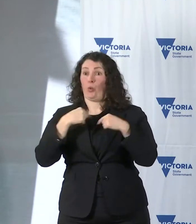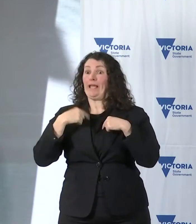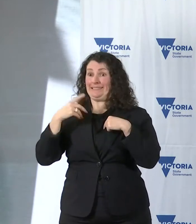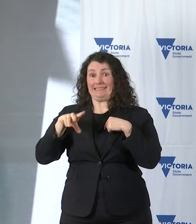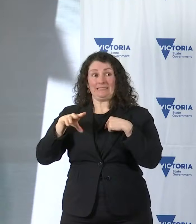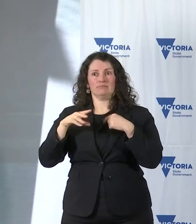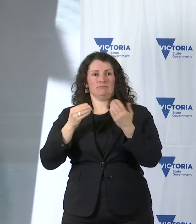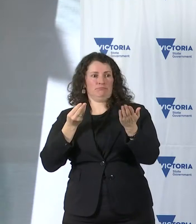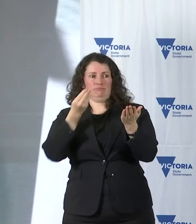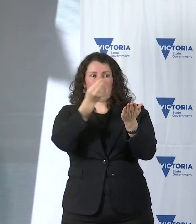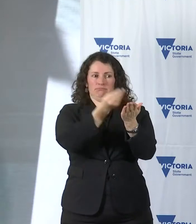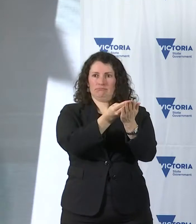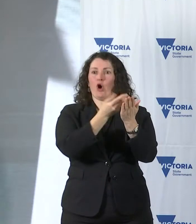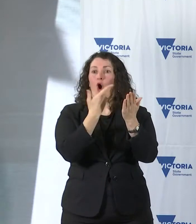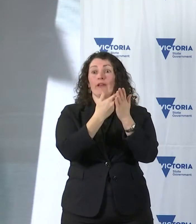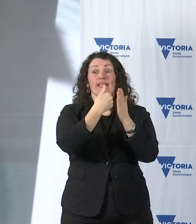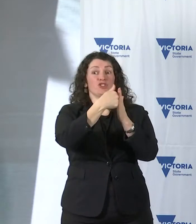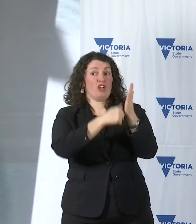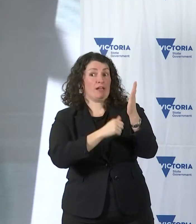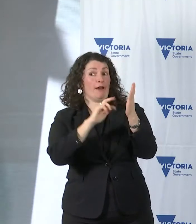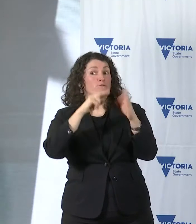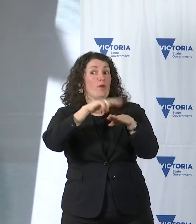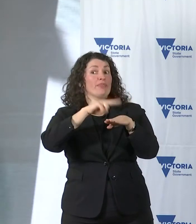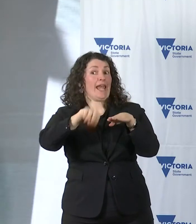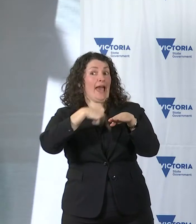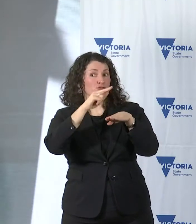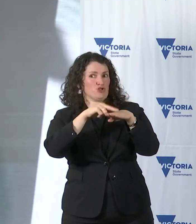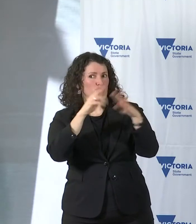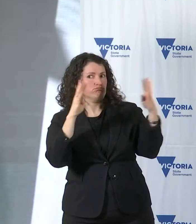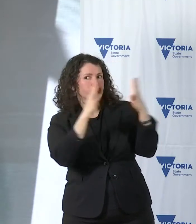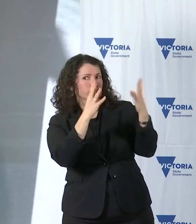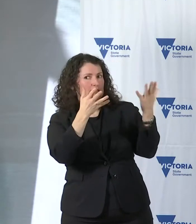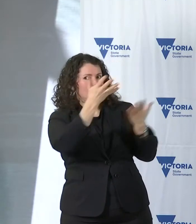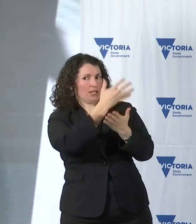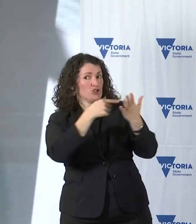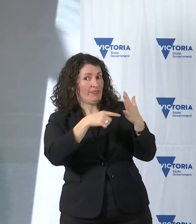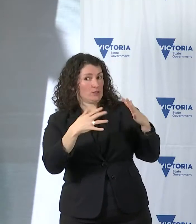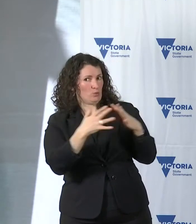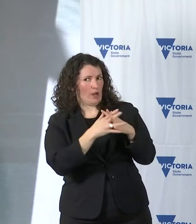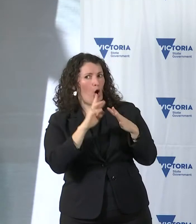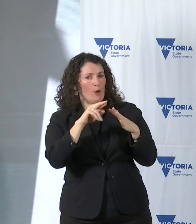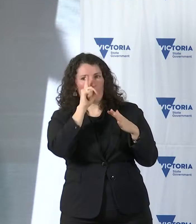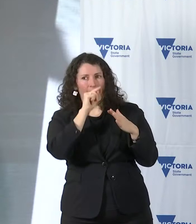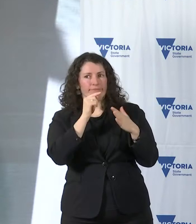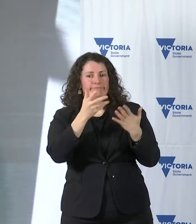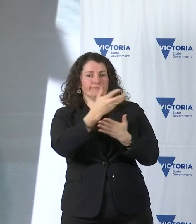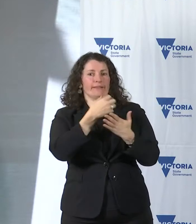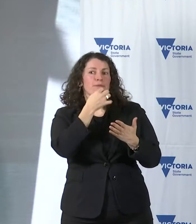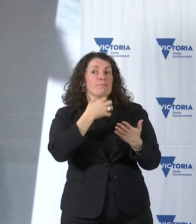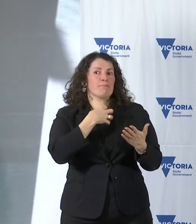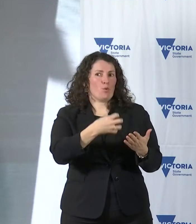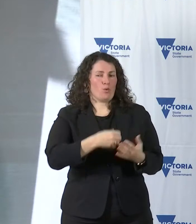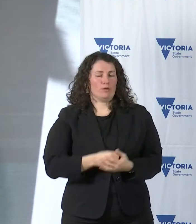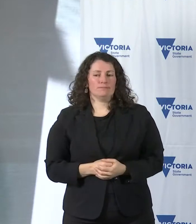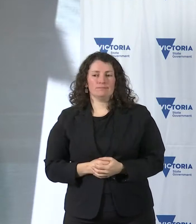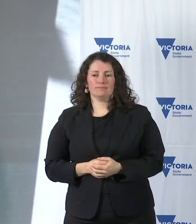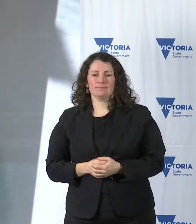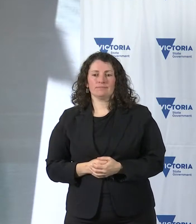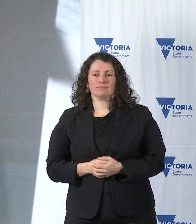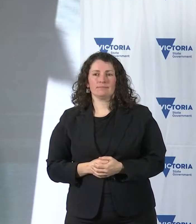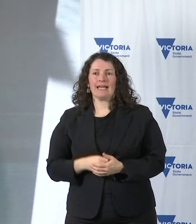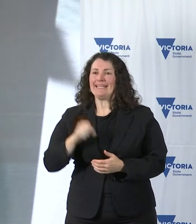truck movements, which can come and go and do come and go on a regular basis, as opposed to the number of